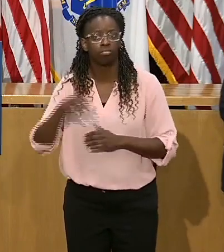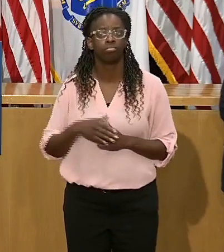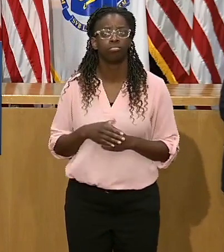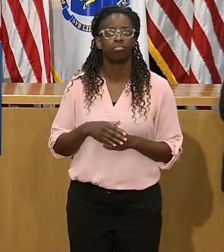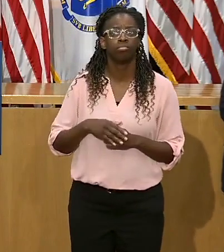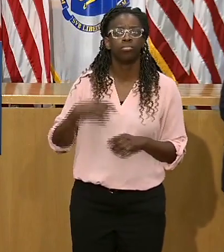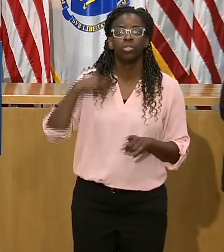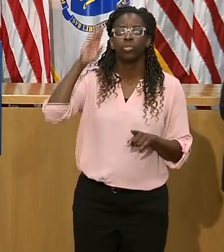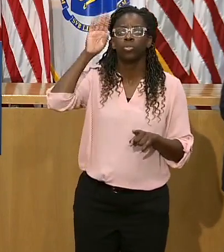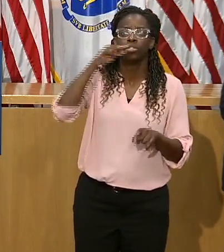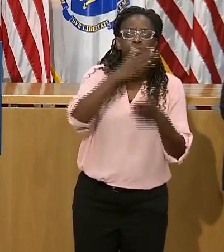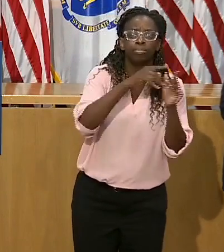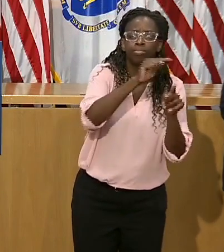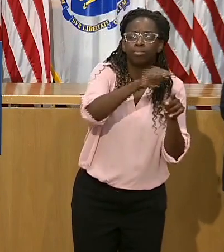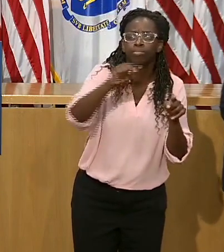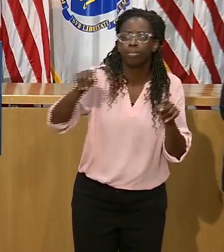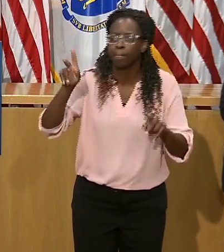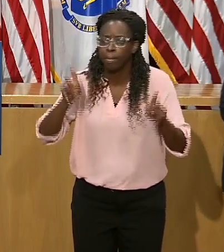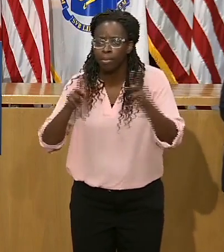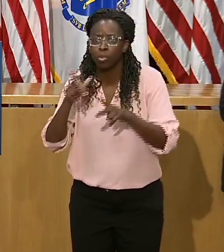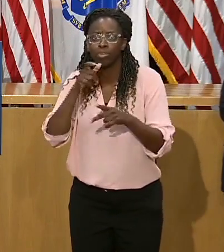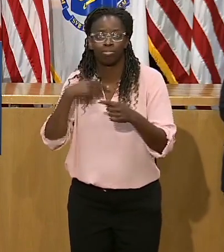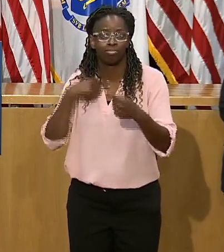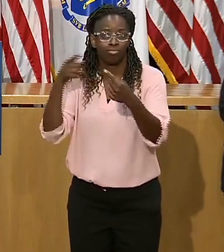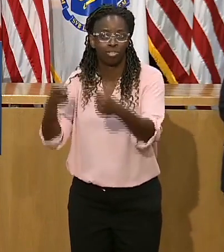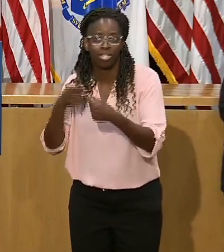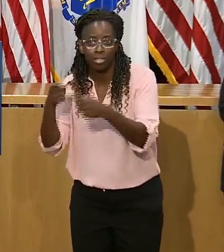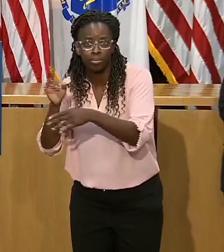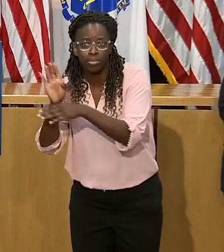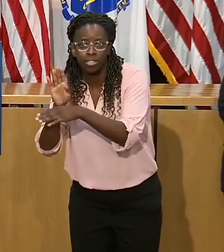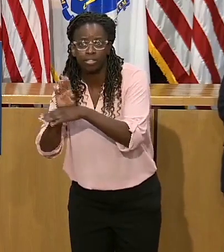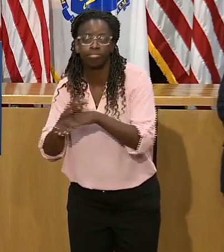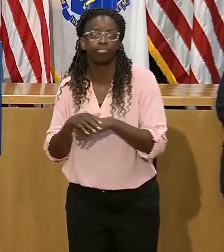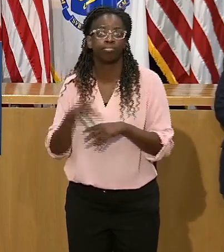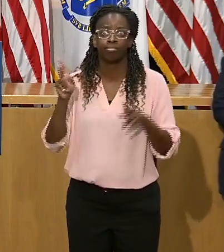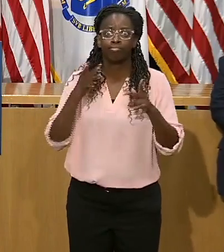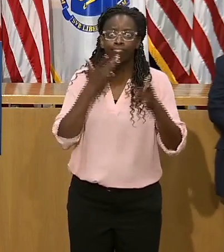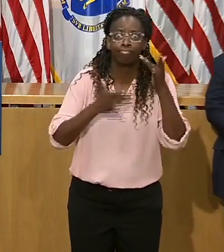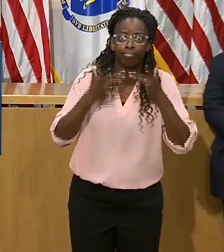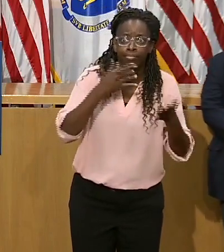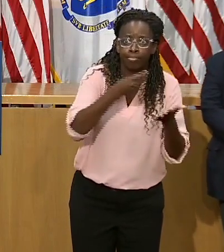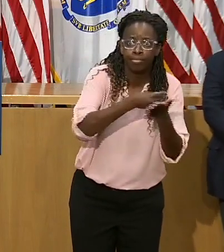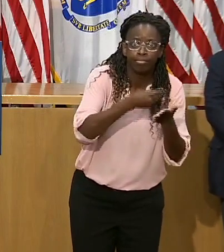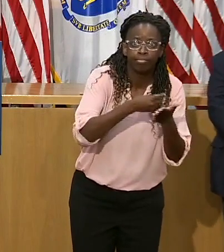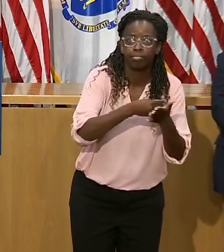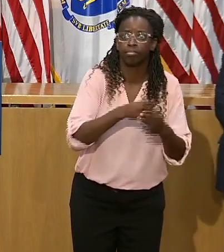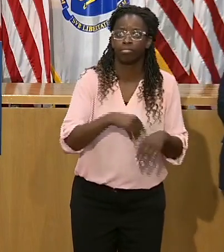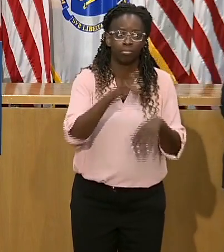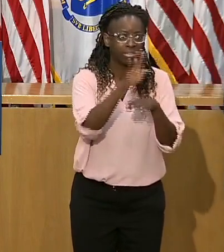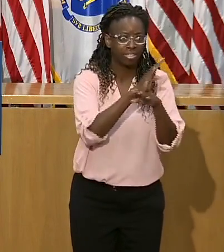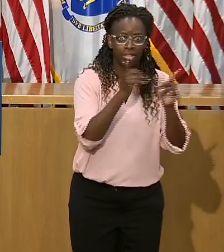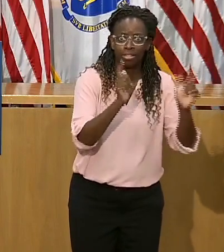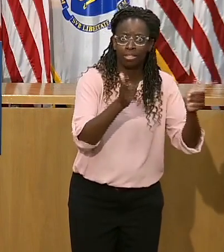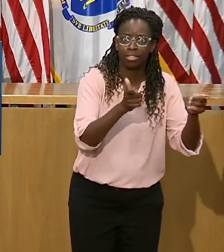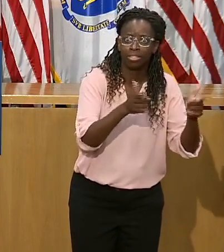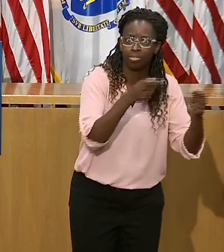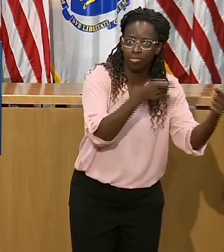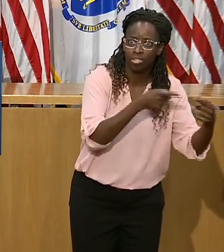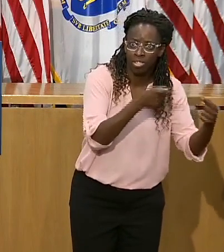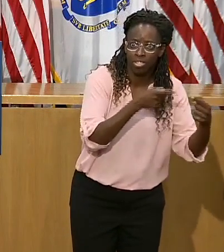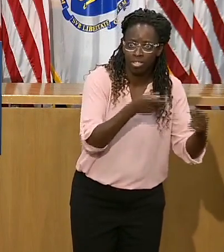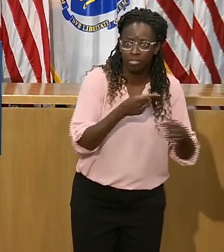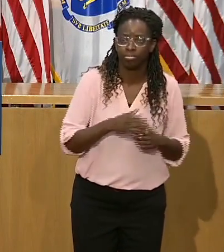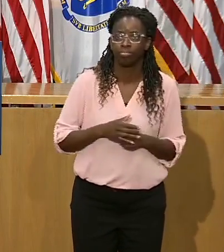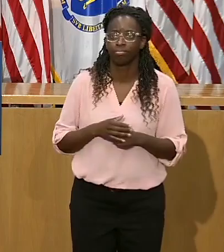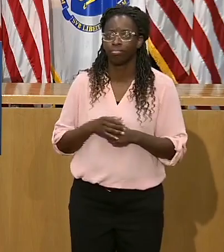and the barriers steeper. Enhancing access to capital, space, and networks for women and minority-owned businesses, along with